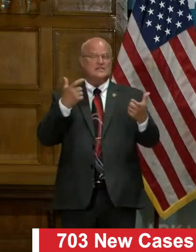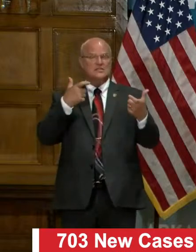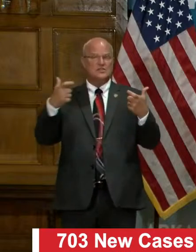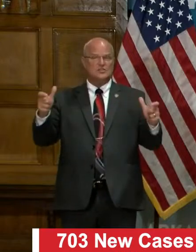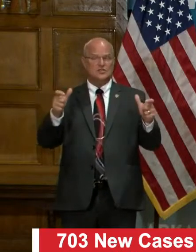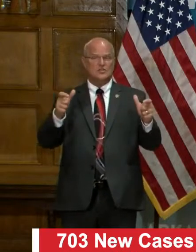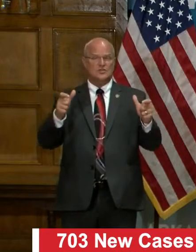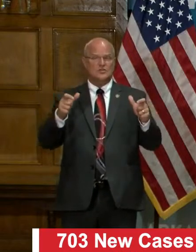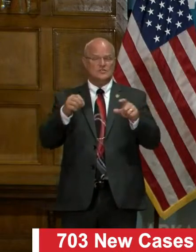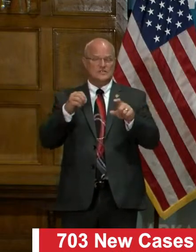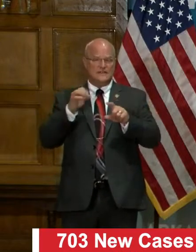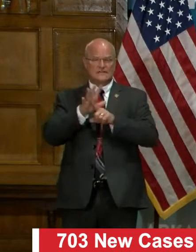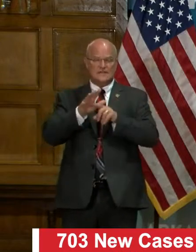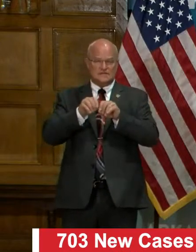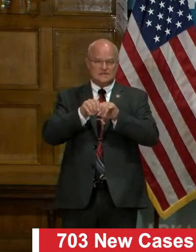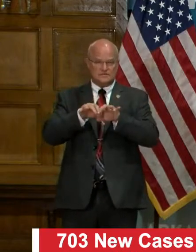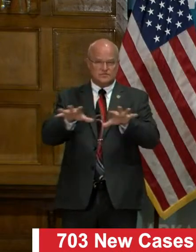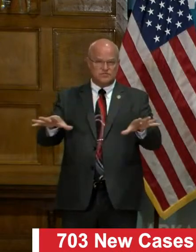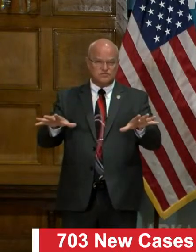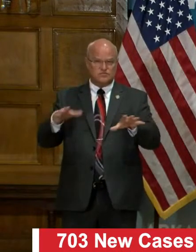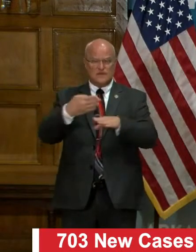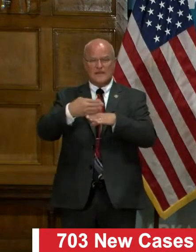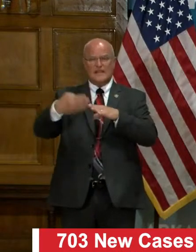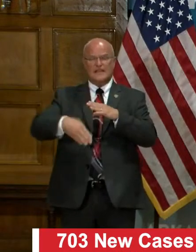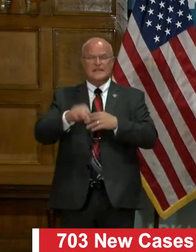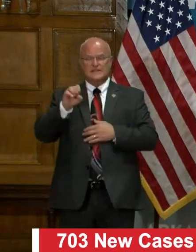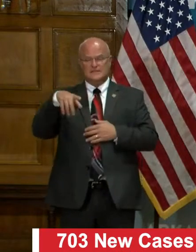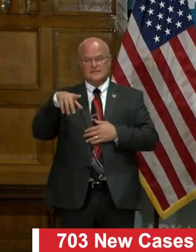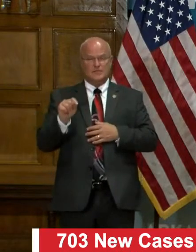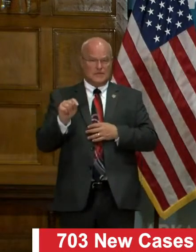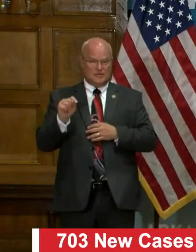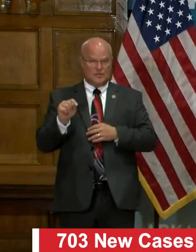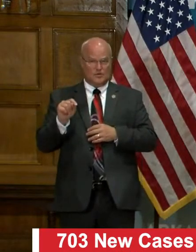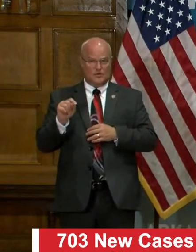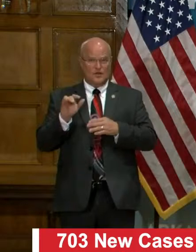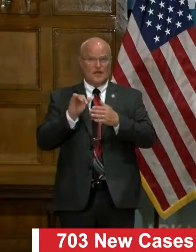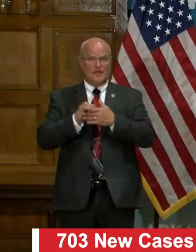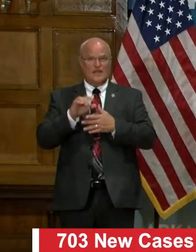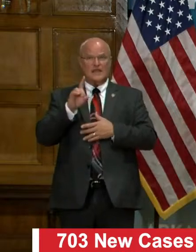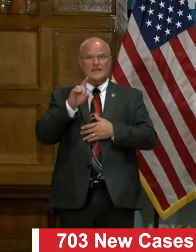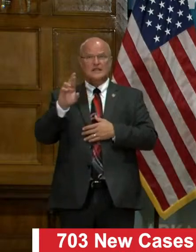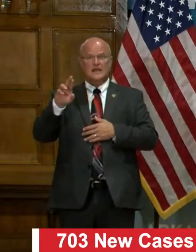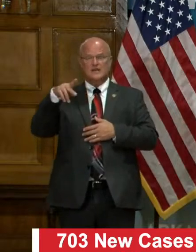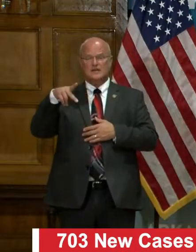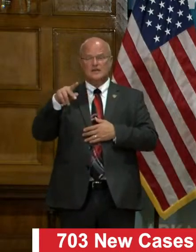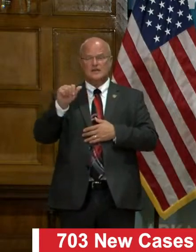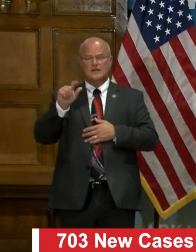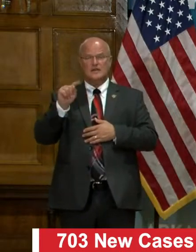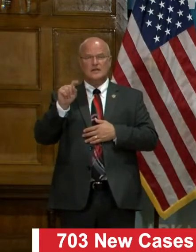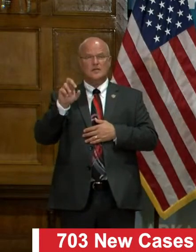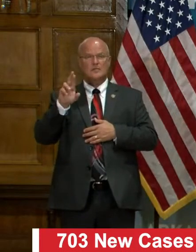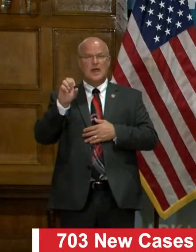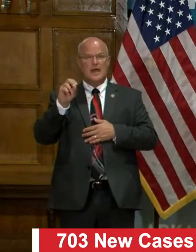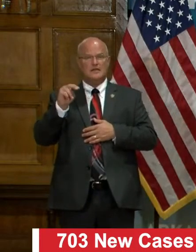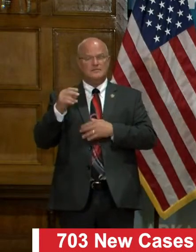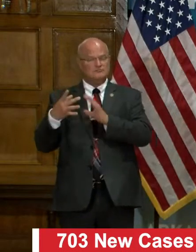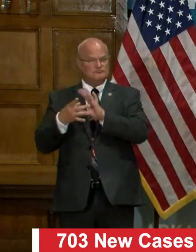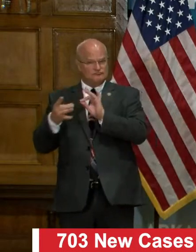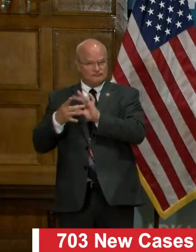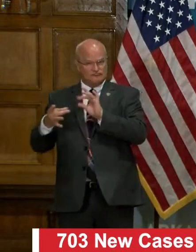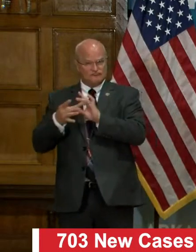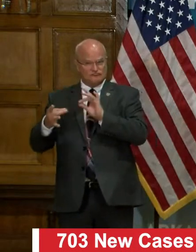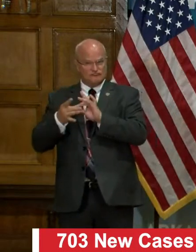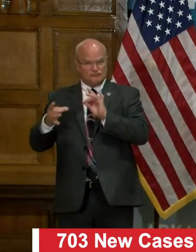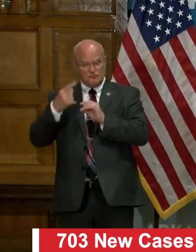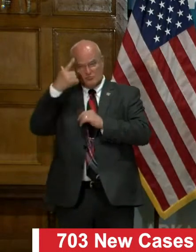huge rate of infection at the end of September that Dr. Patterson's been addressing because it predicts such a